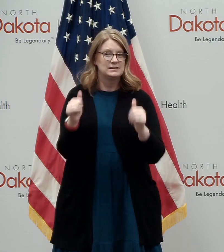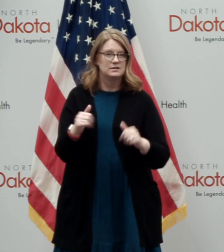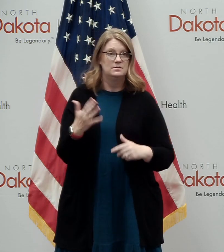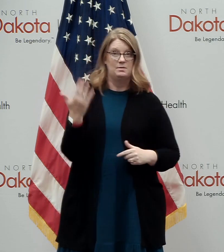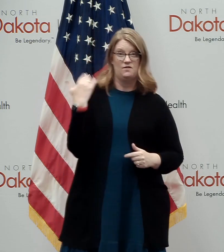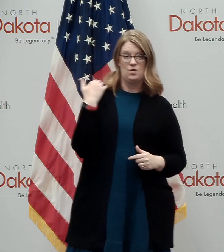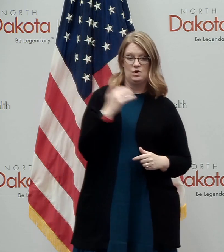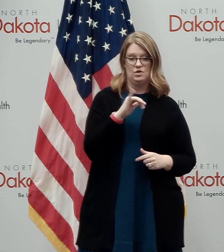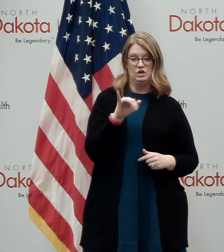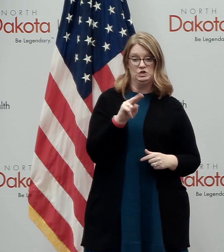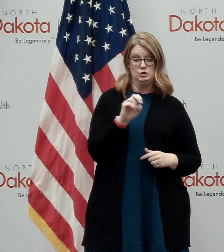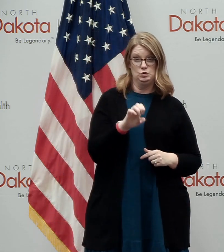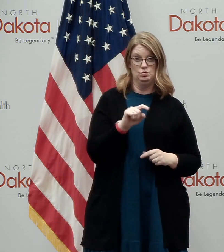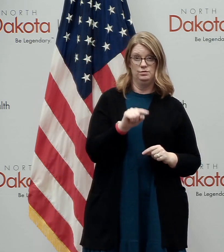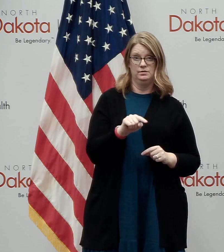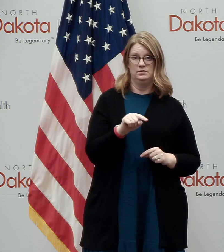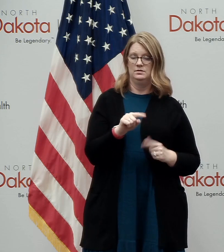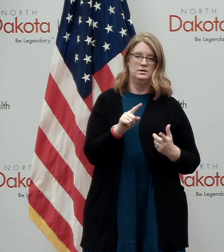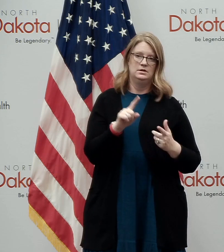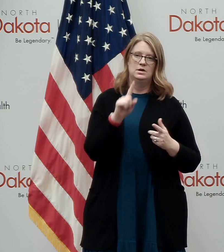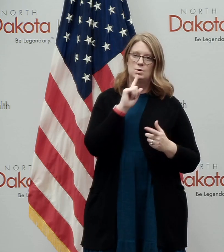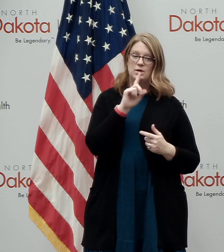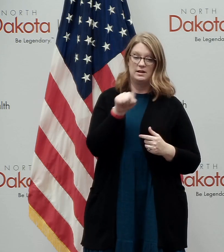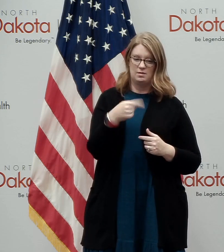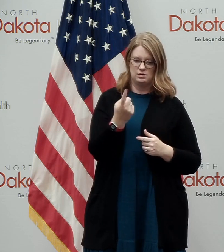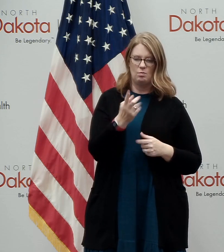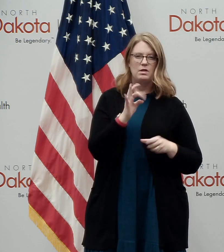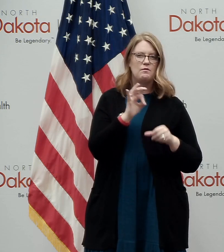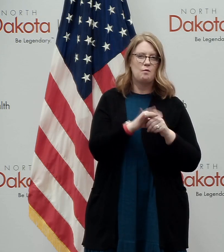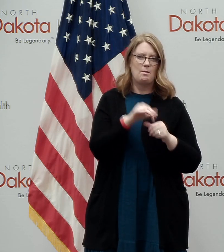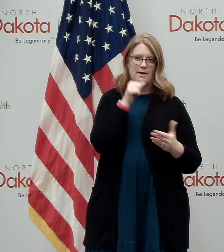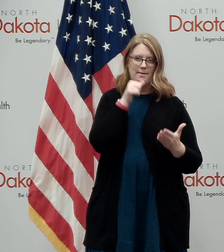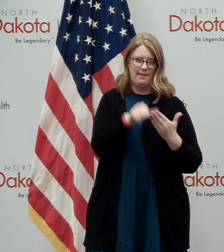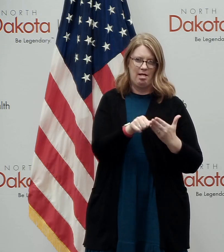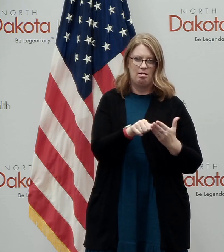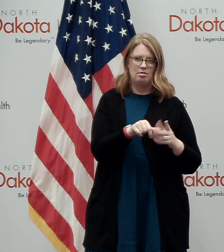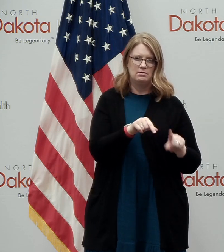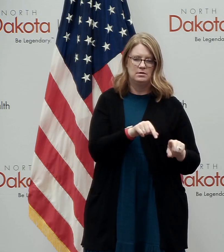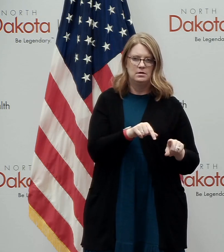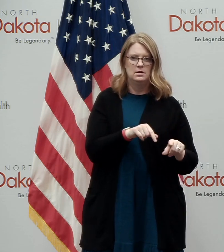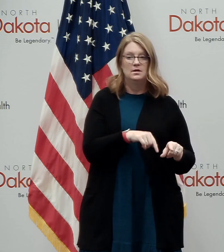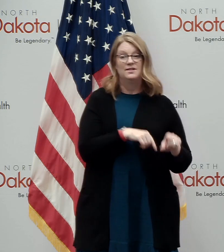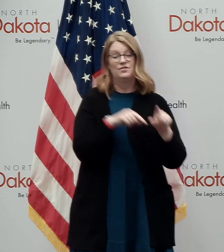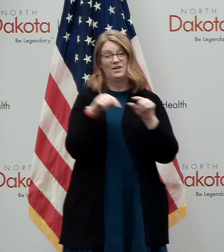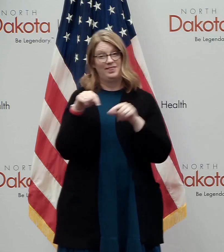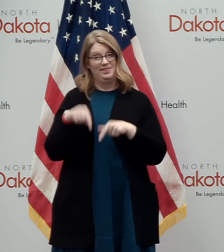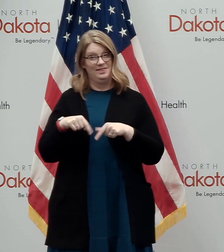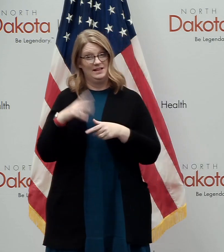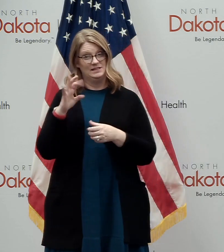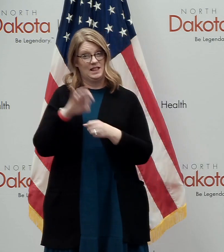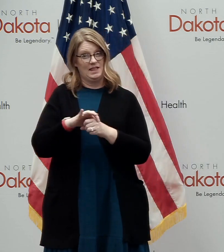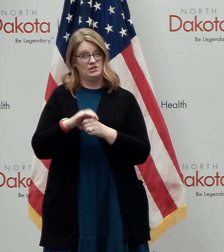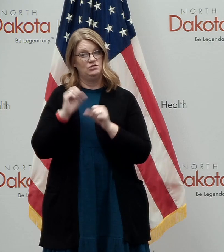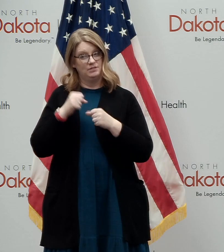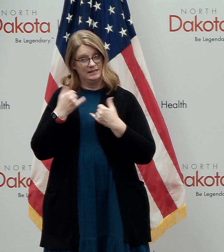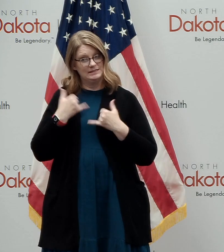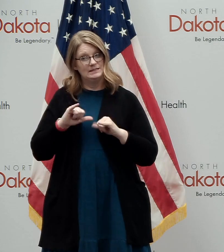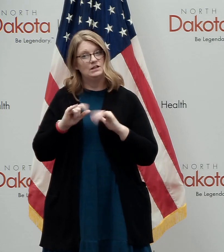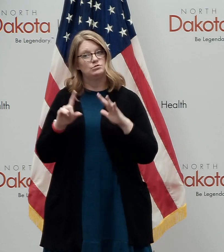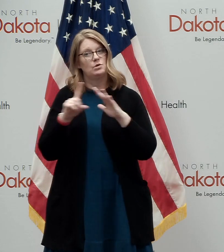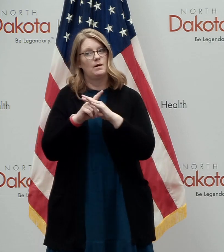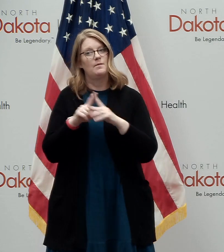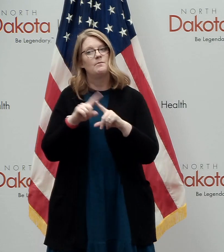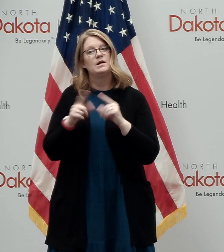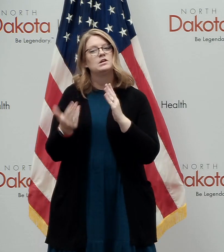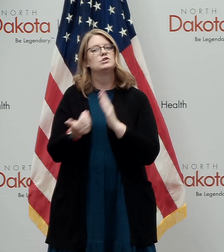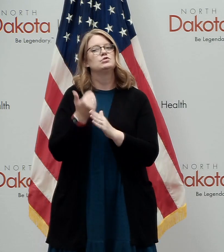because we were in entirely vote-by-mail situation, but that isn't the situation for this election. So we'll be utilizing